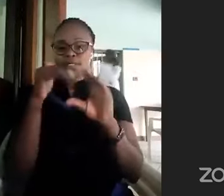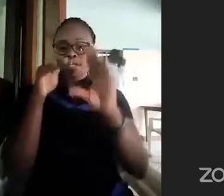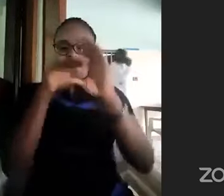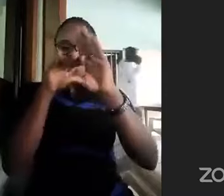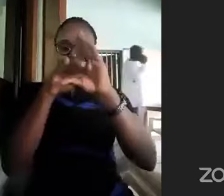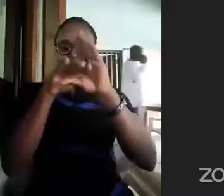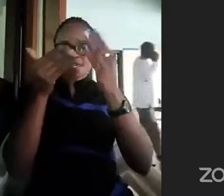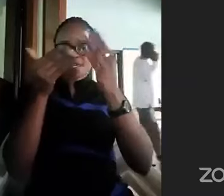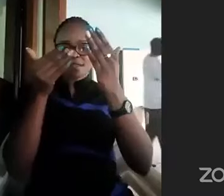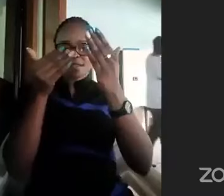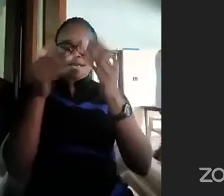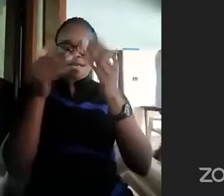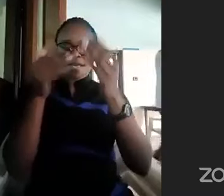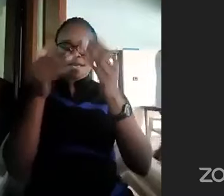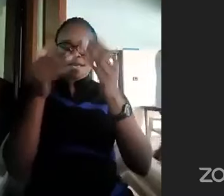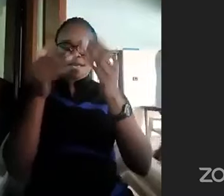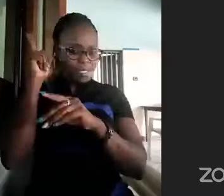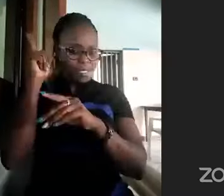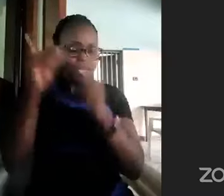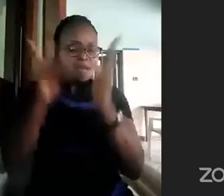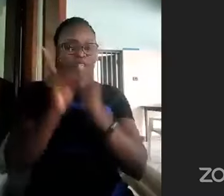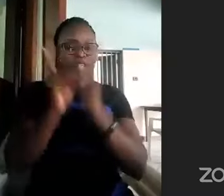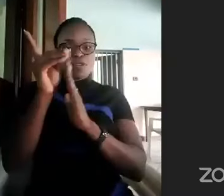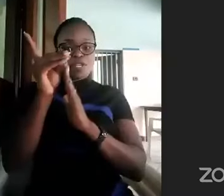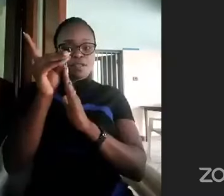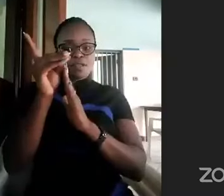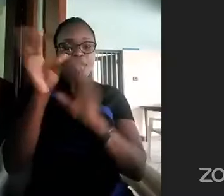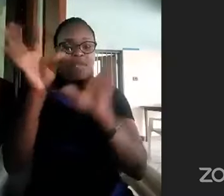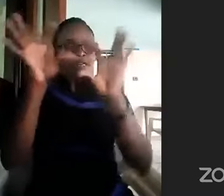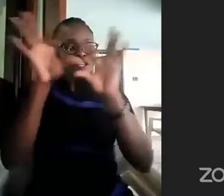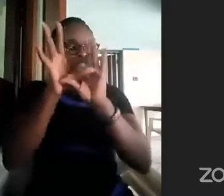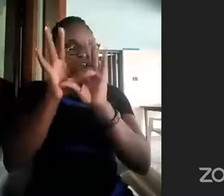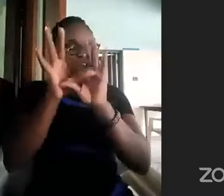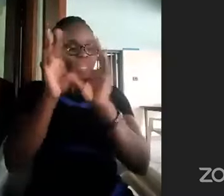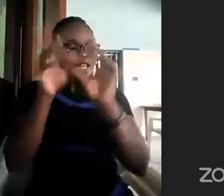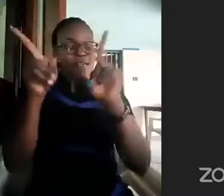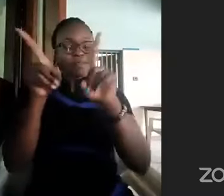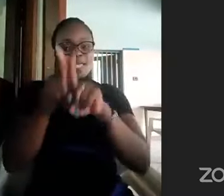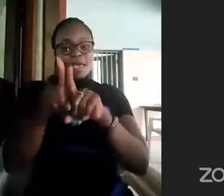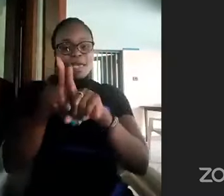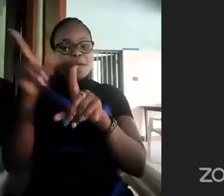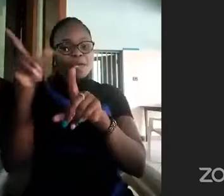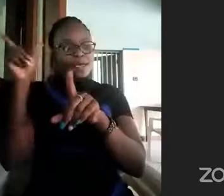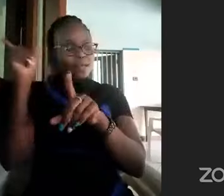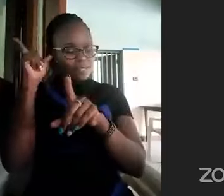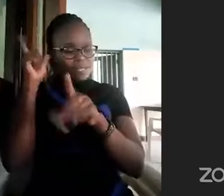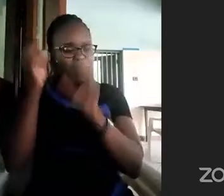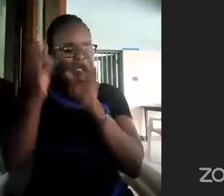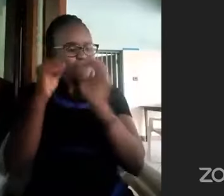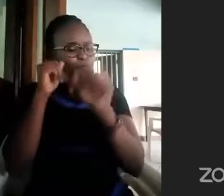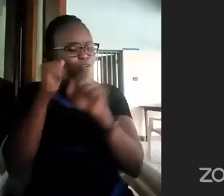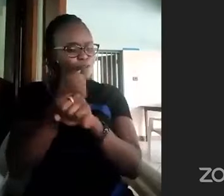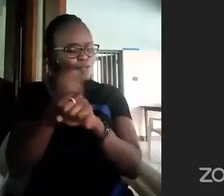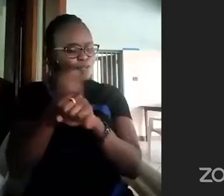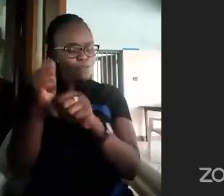conversation, getting the opportunity to just join in and listen to the conversation. And if they cannot be able to listen to the conversation, then they have the opportunity to